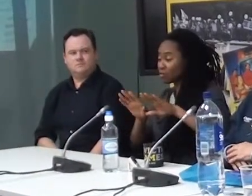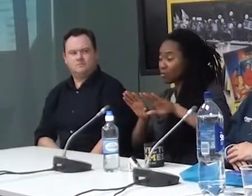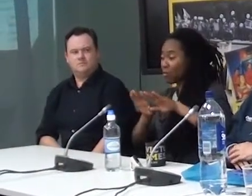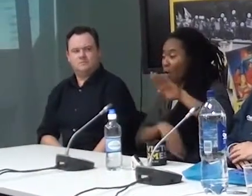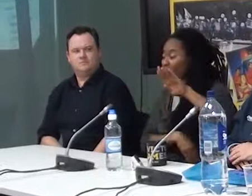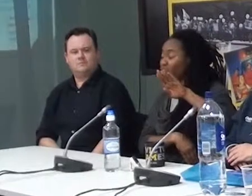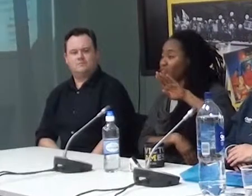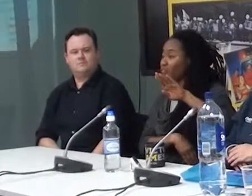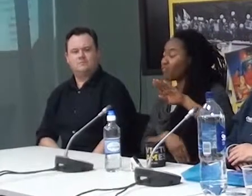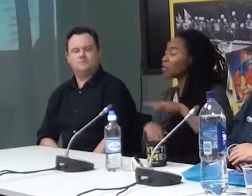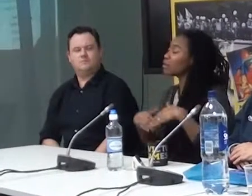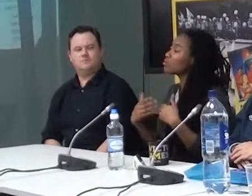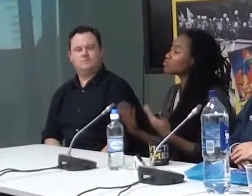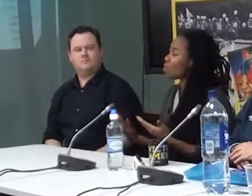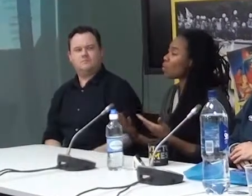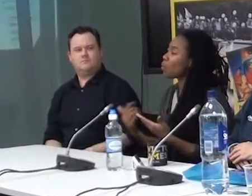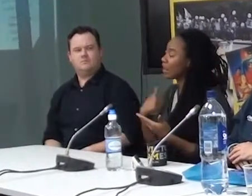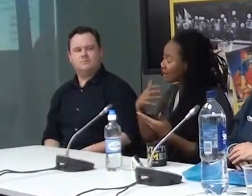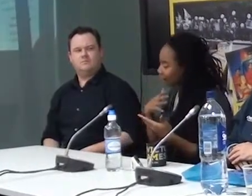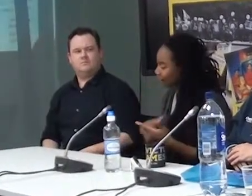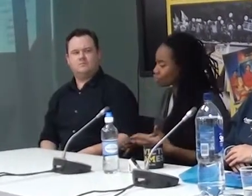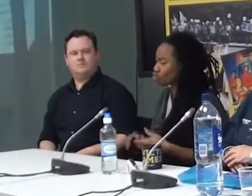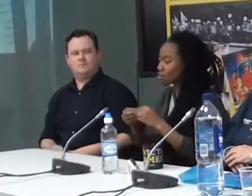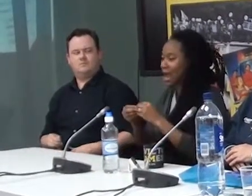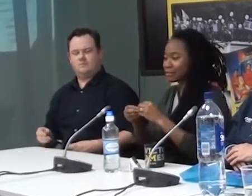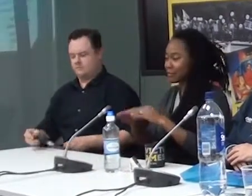that is needed to create a level playing field.